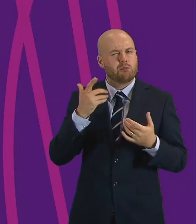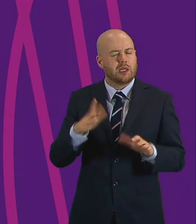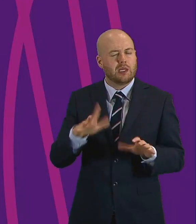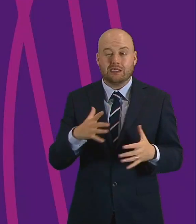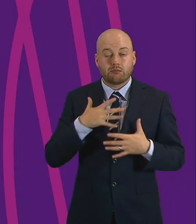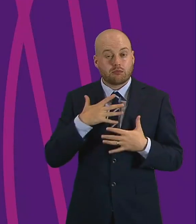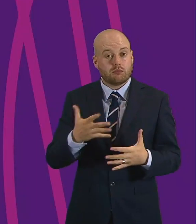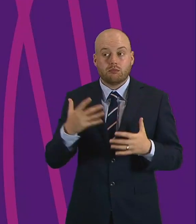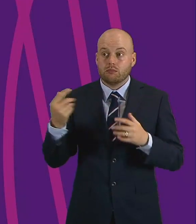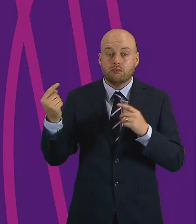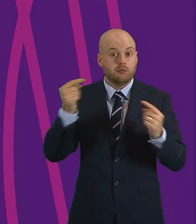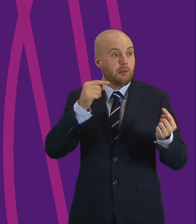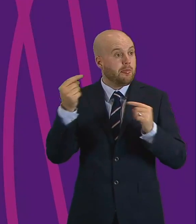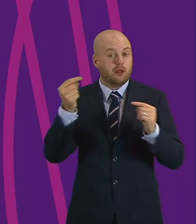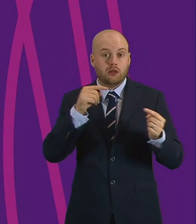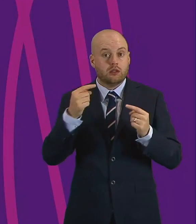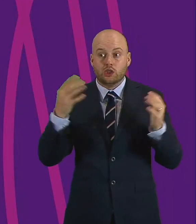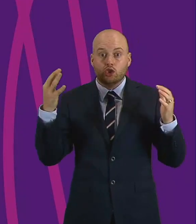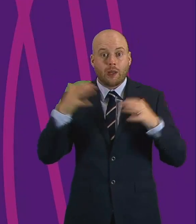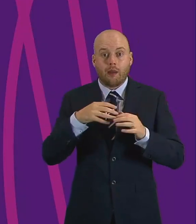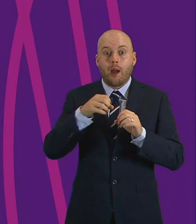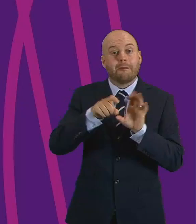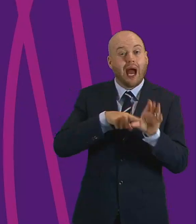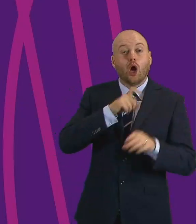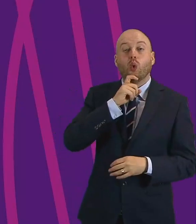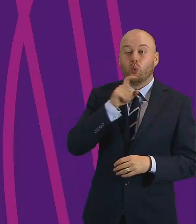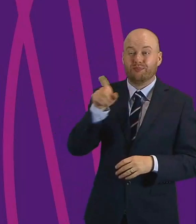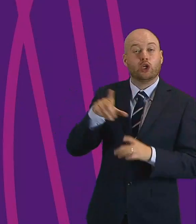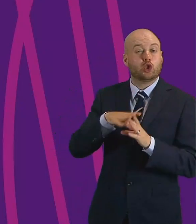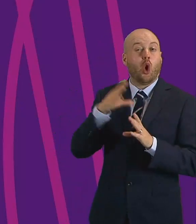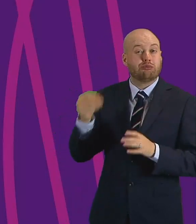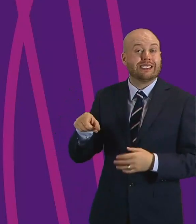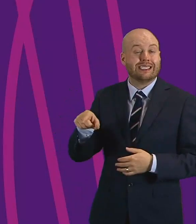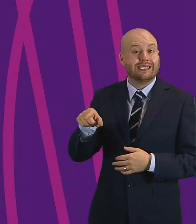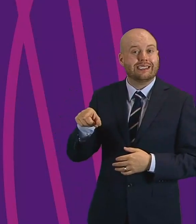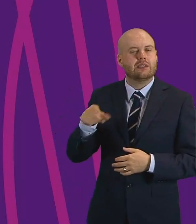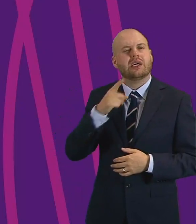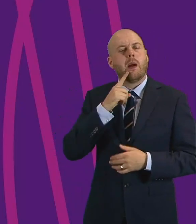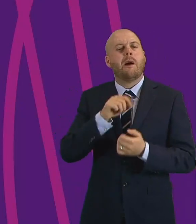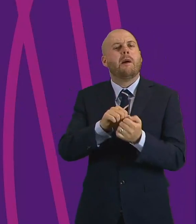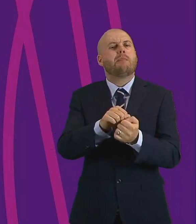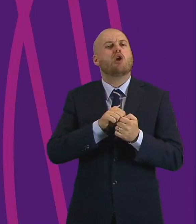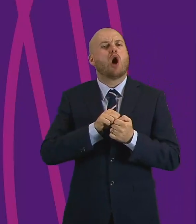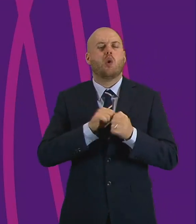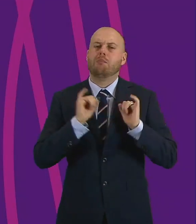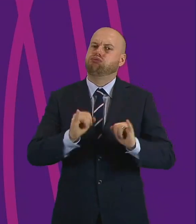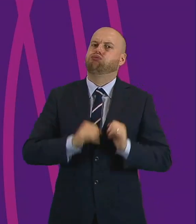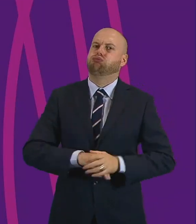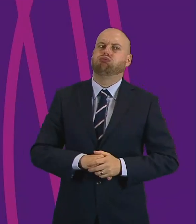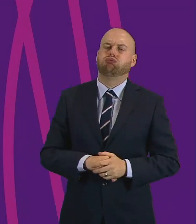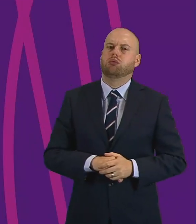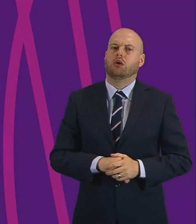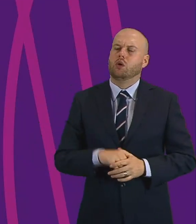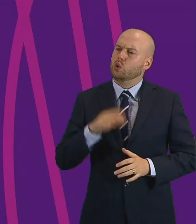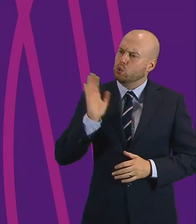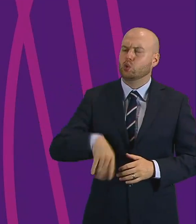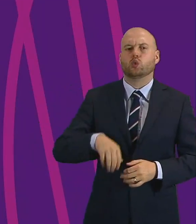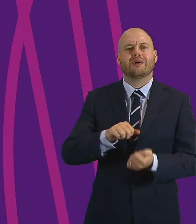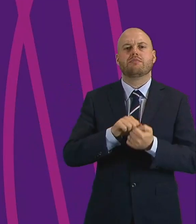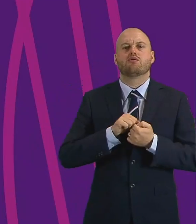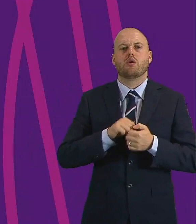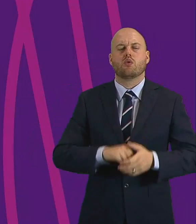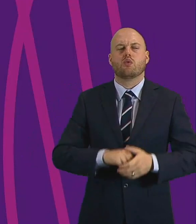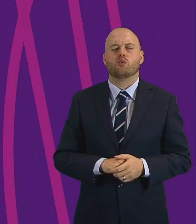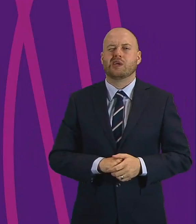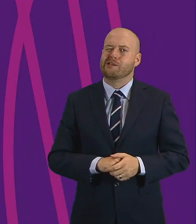deployed in the Chamber this afternoon by the Tories that borrowing is bad at a time when the UK Government is forecast to increase